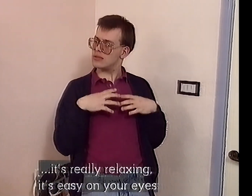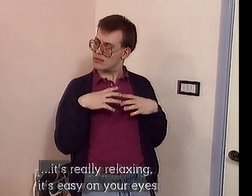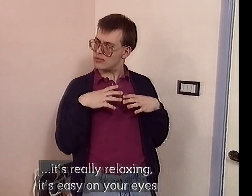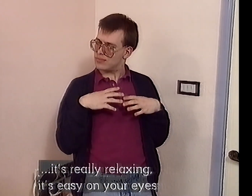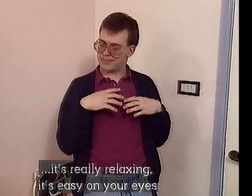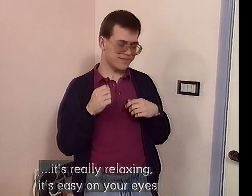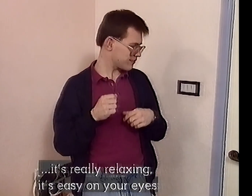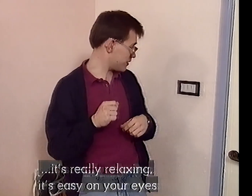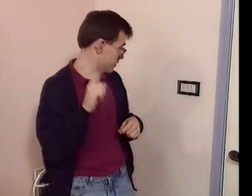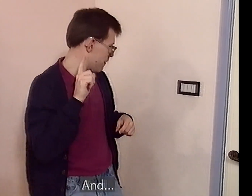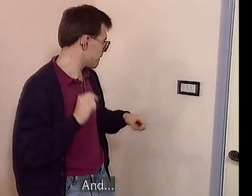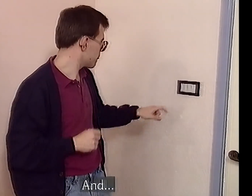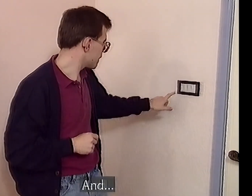on your eyes. And